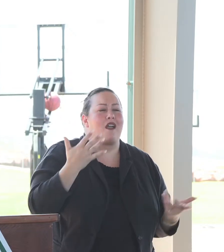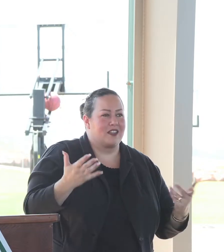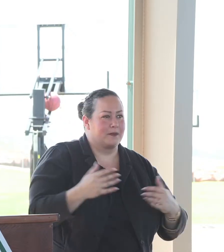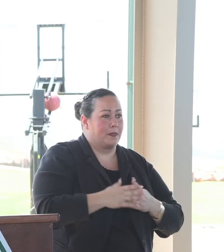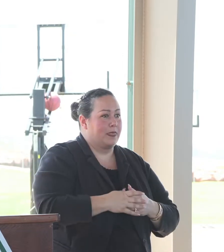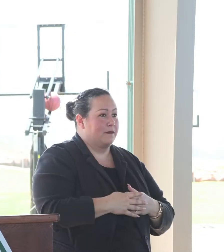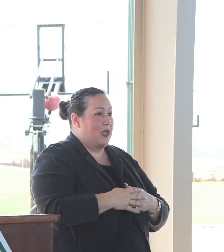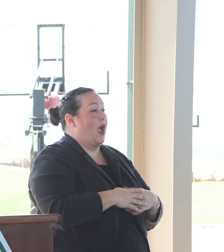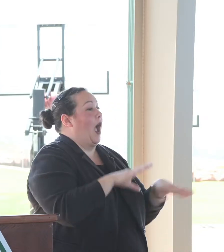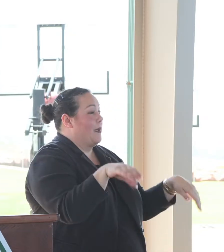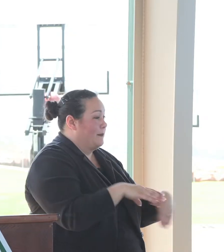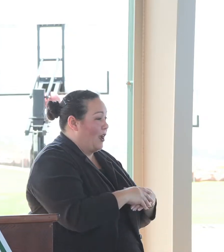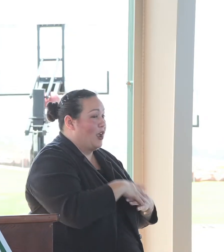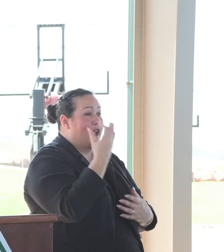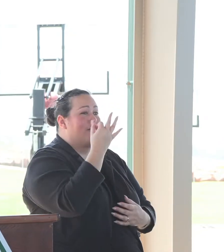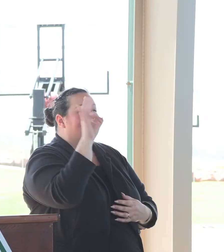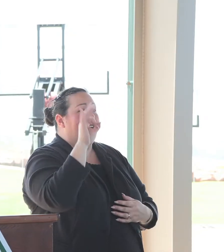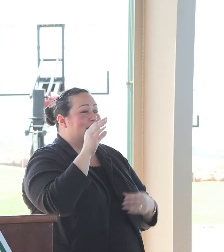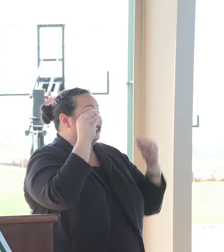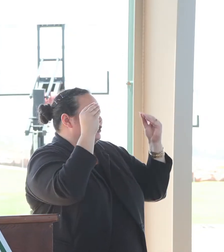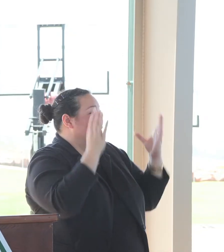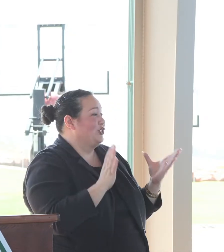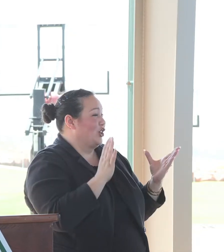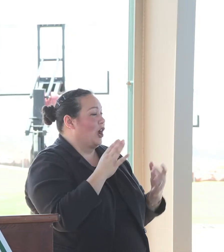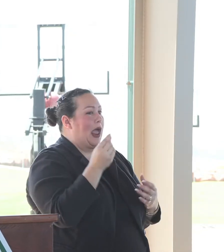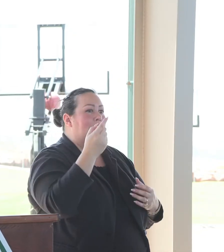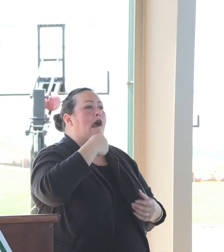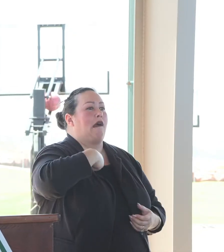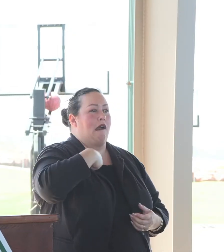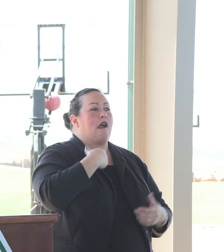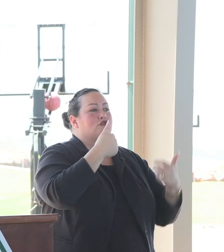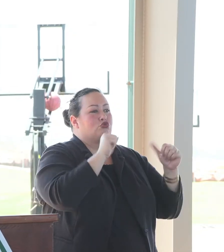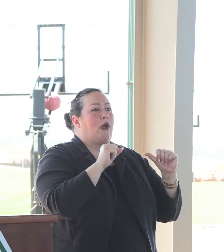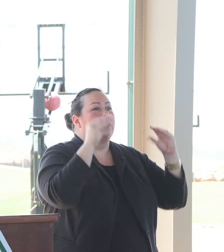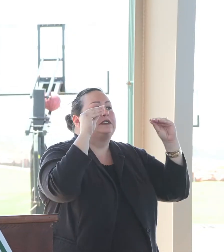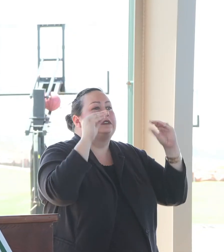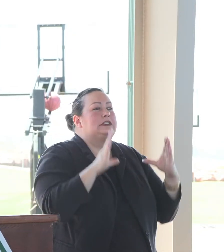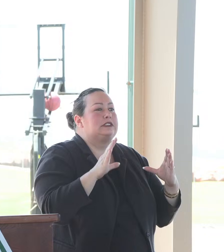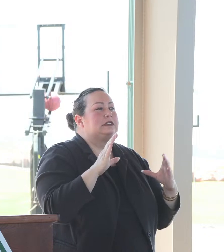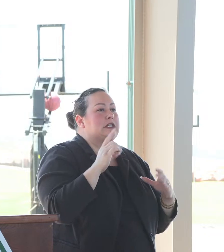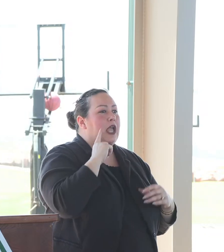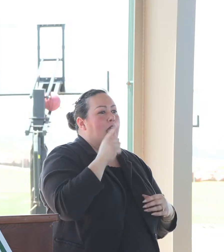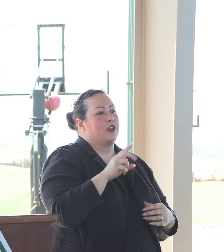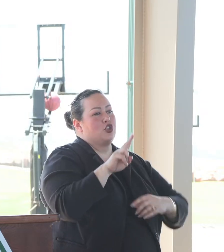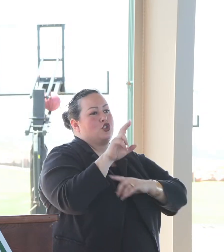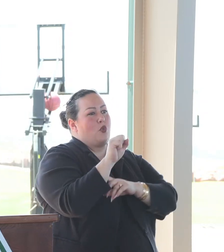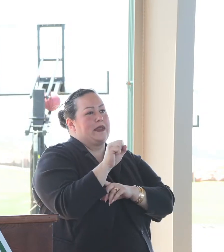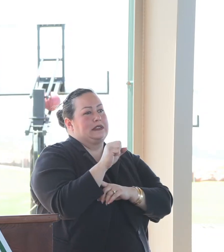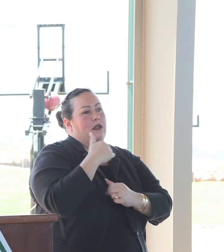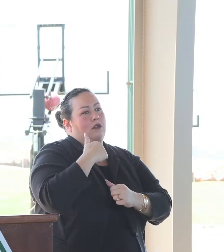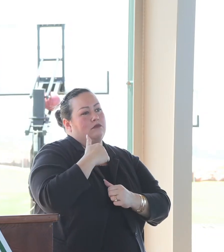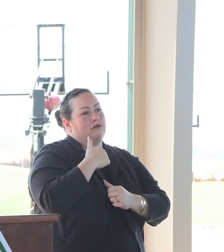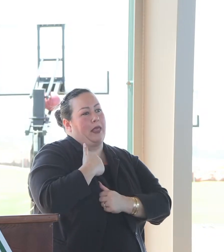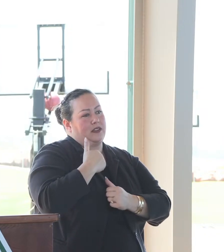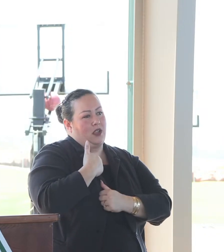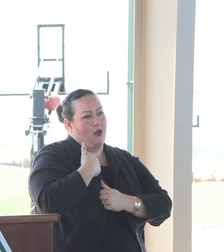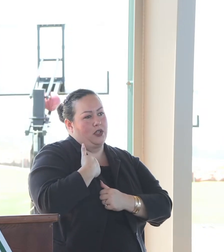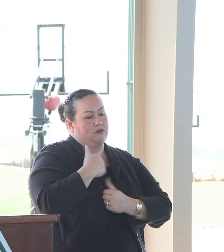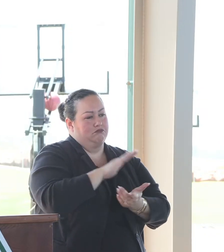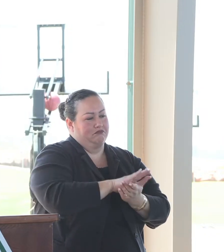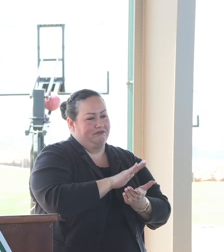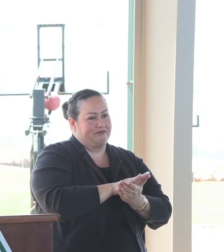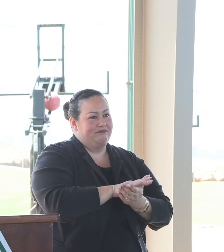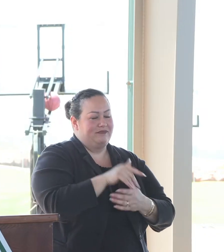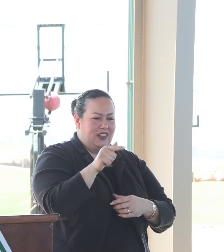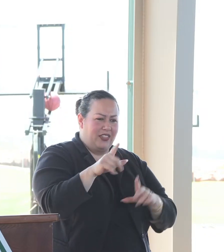French teacher and myself have dabbled in teaching as a professor at the United States Military Academy. But this family I